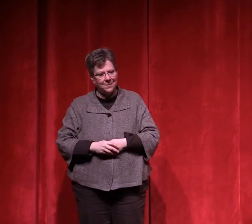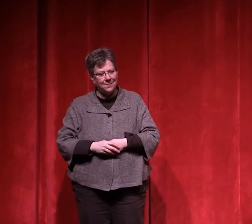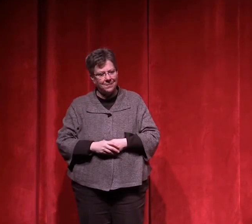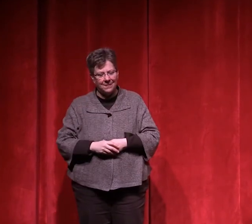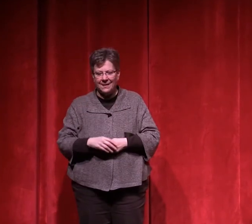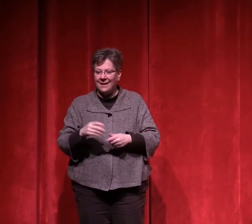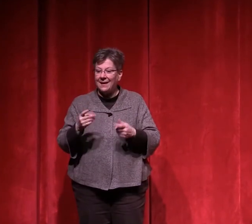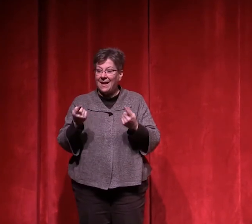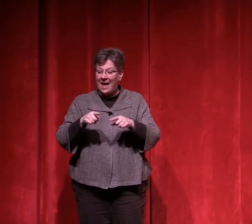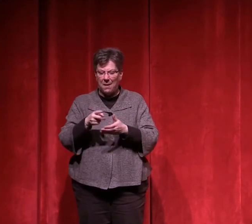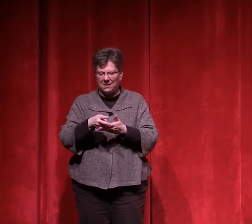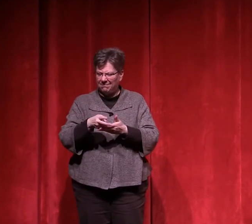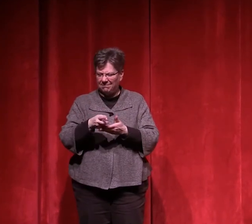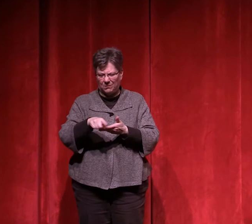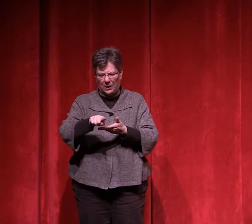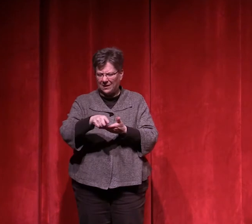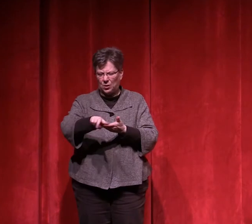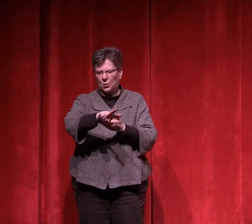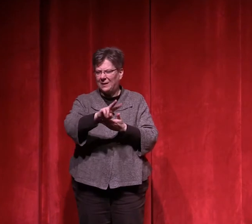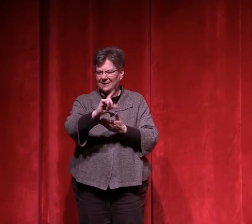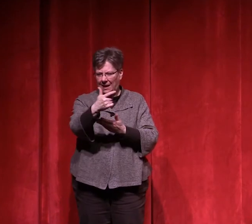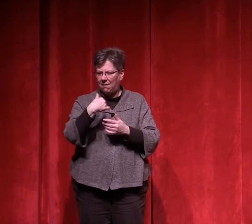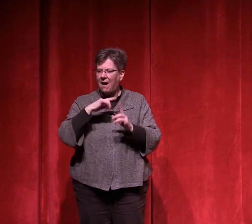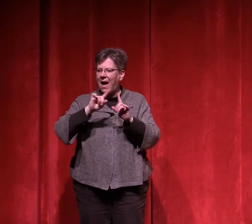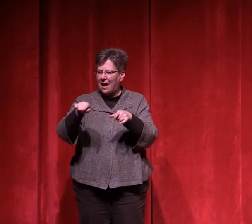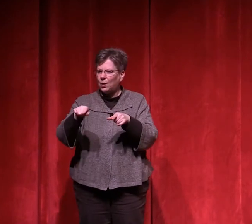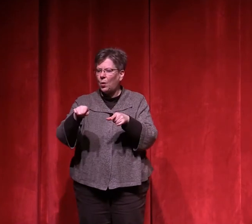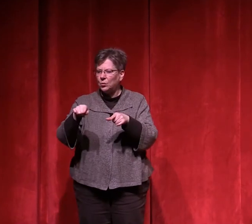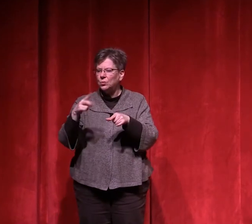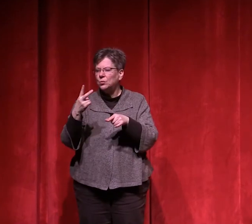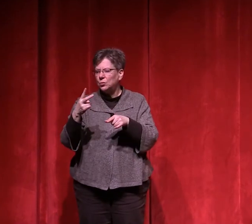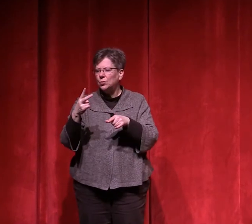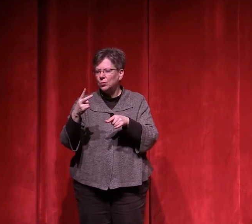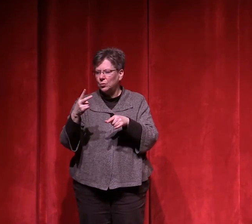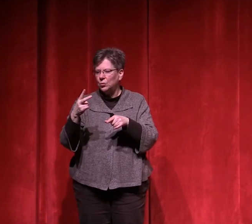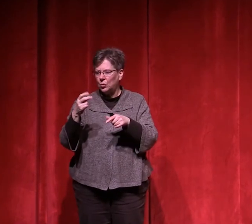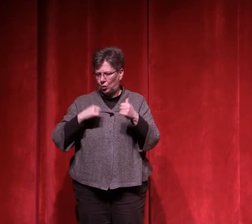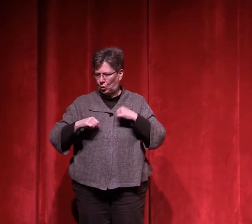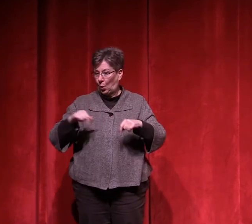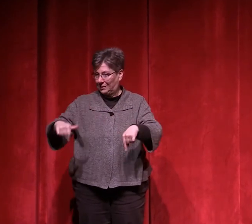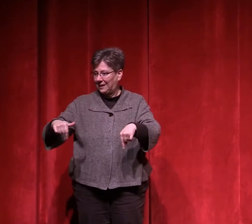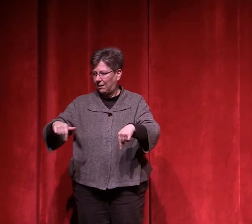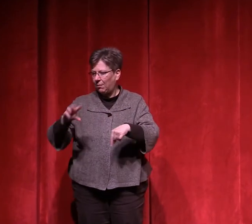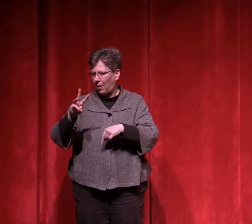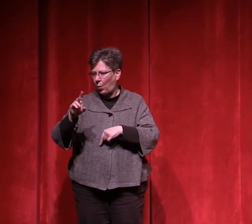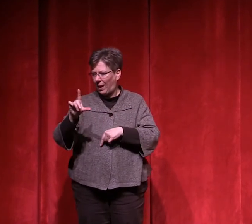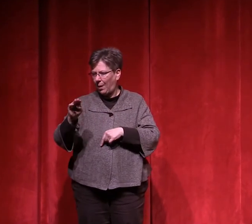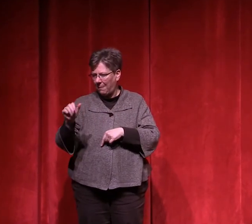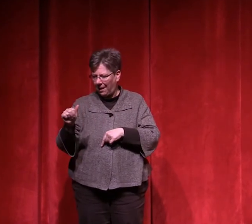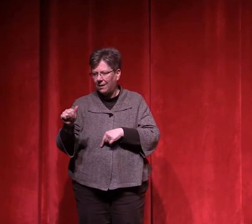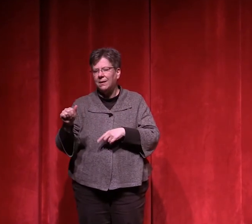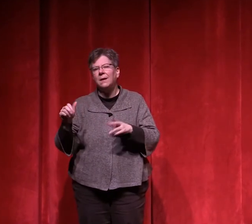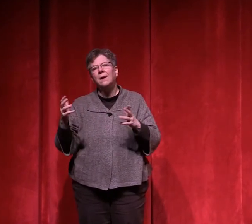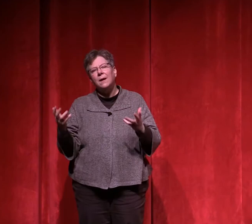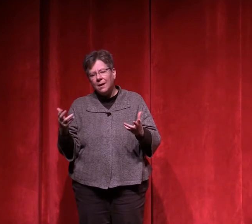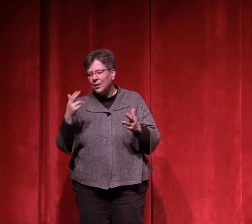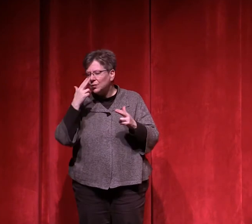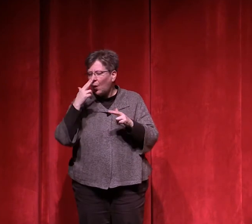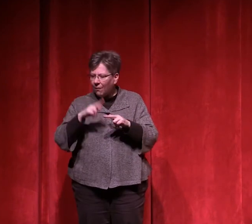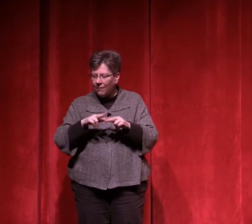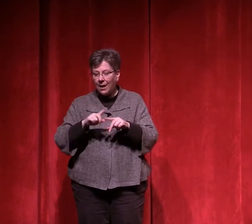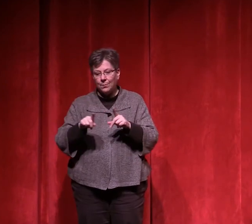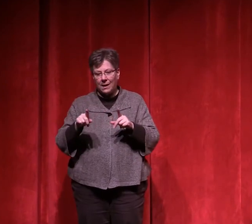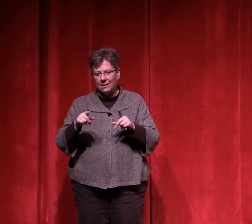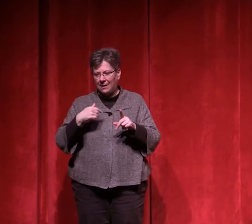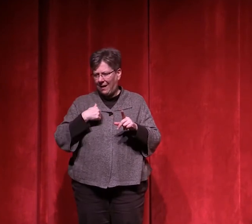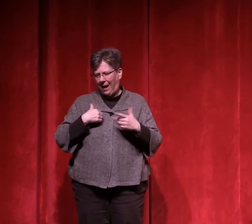A couple weeks later, early September, I go to 2 back-to-back shows right here at the Wilma. So fun. But, you know,